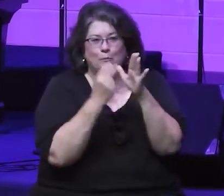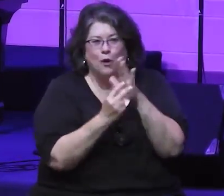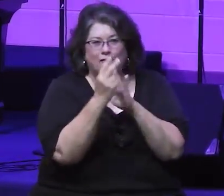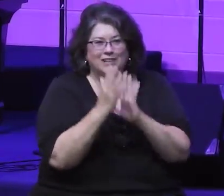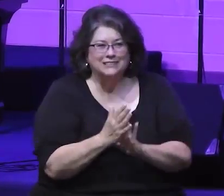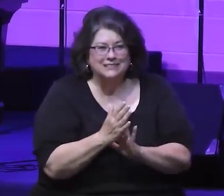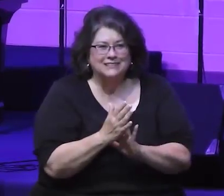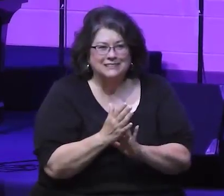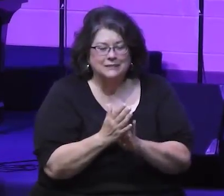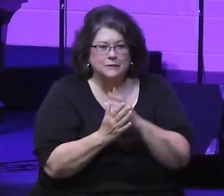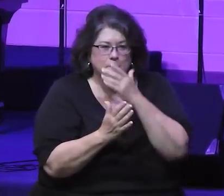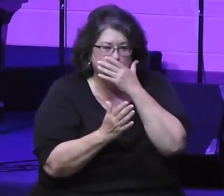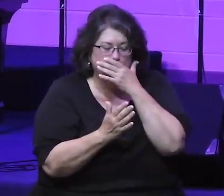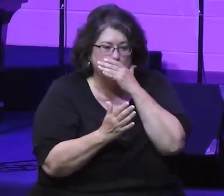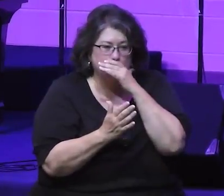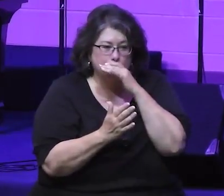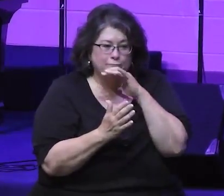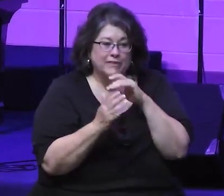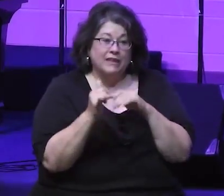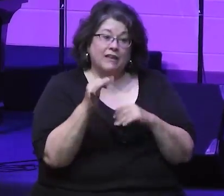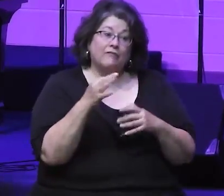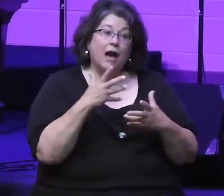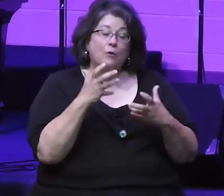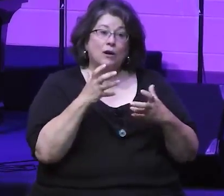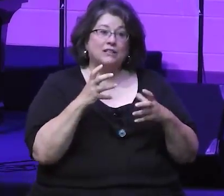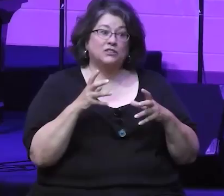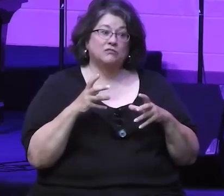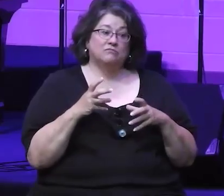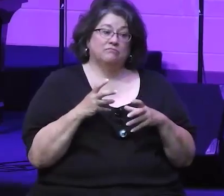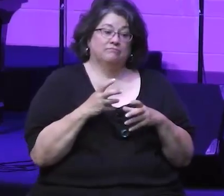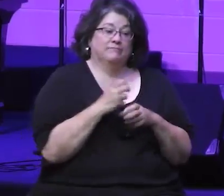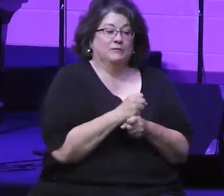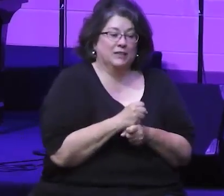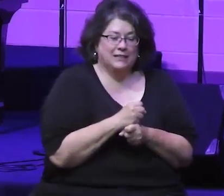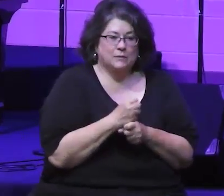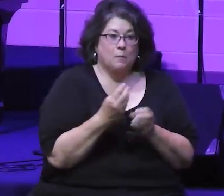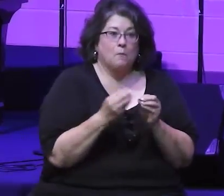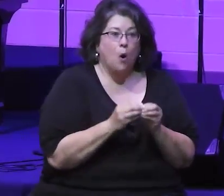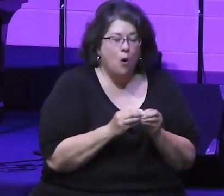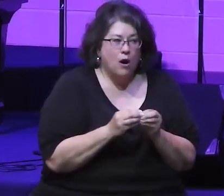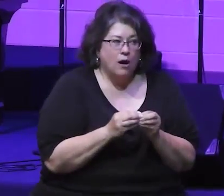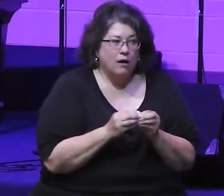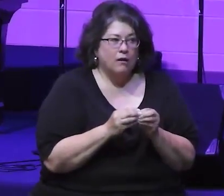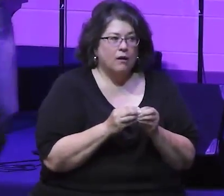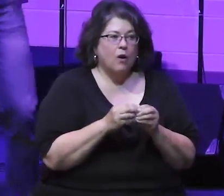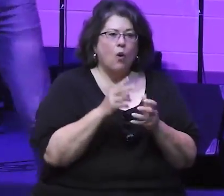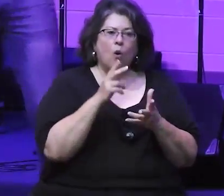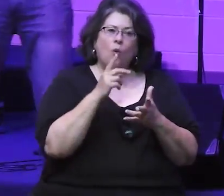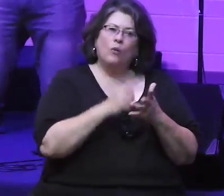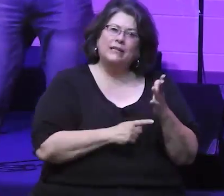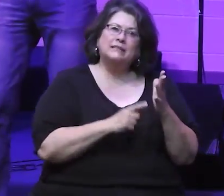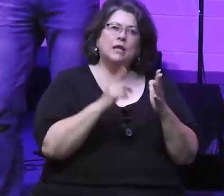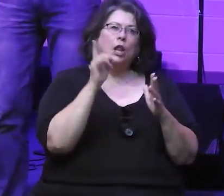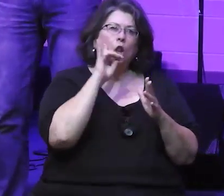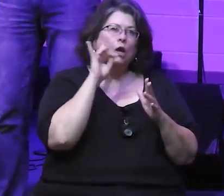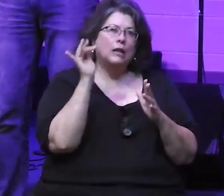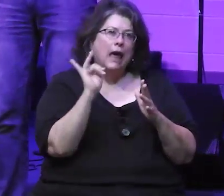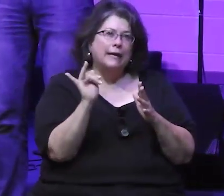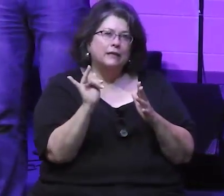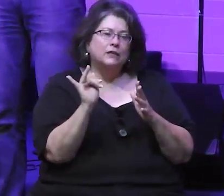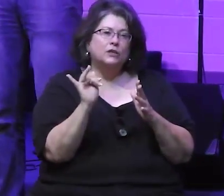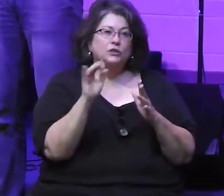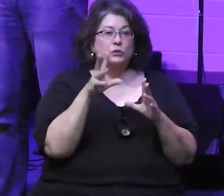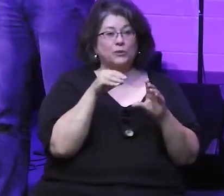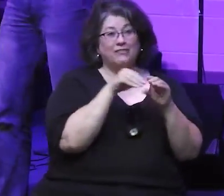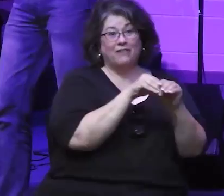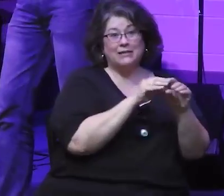be really overly reductionistic and say, what does investment of my life look like? I'm going to go with Jesus and say that all of my life